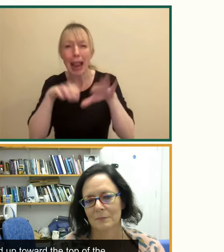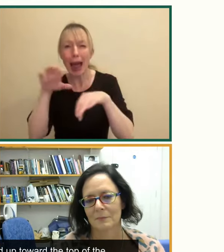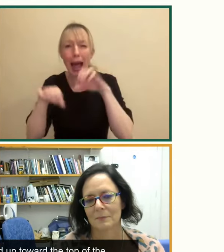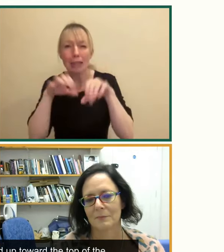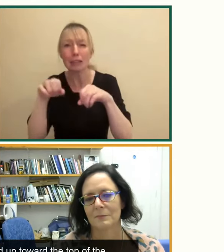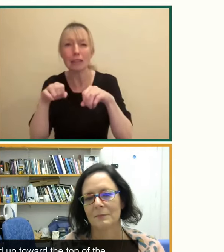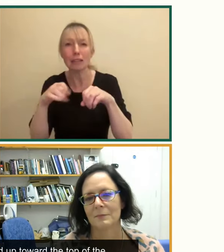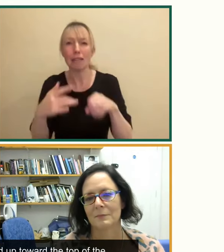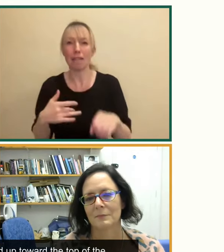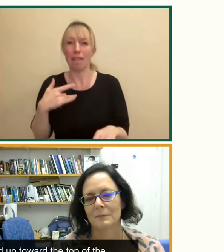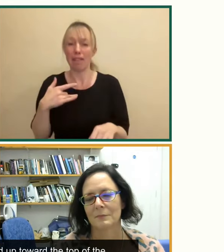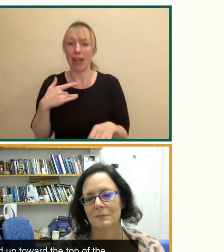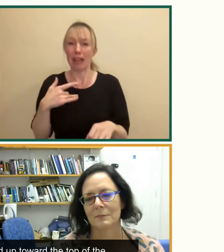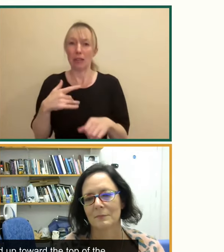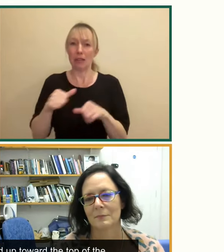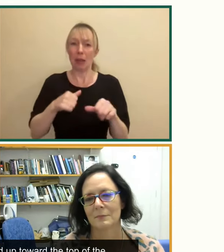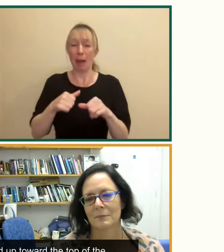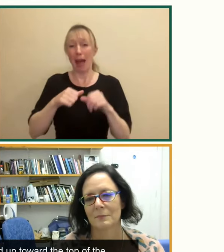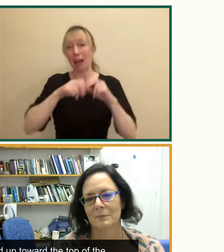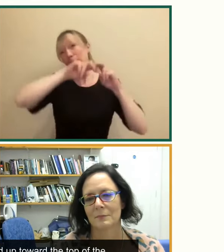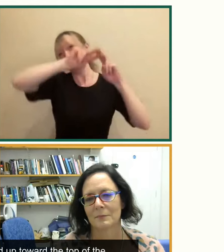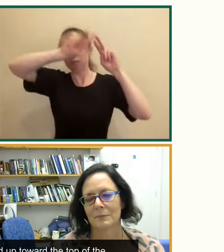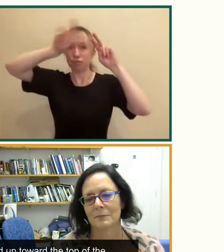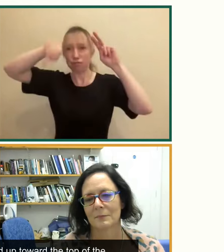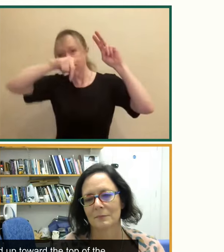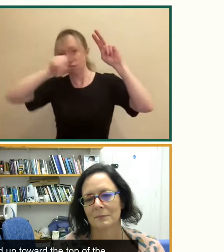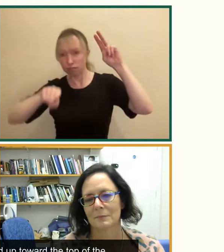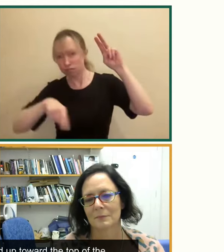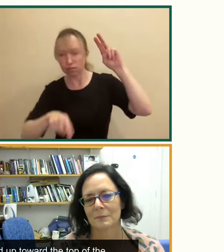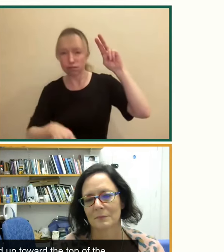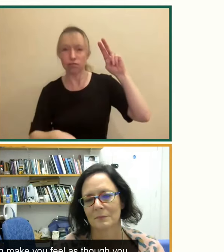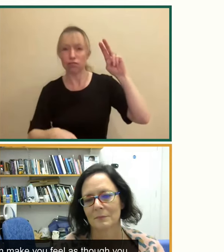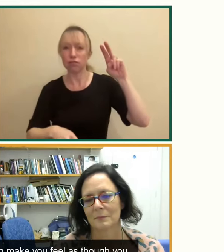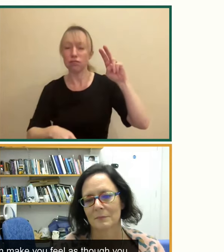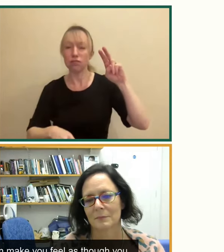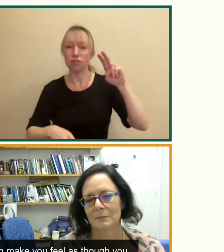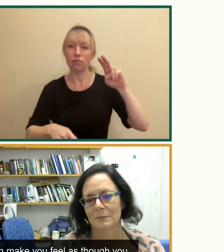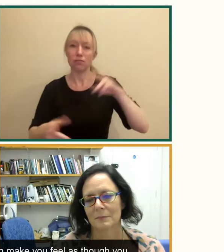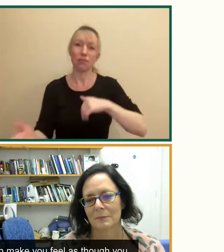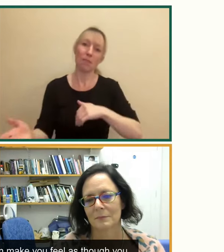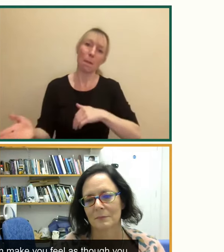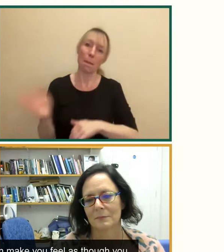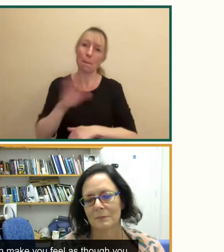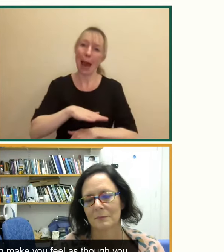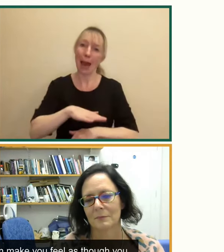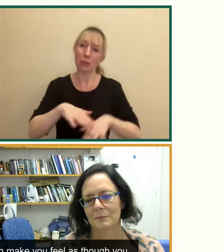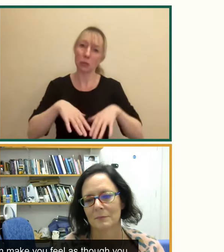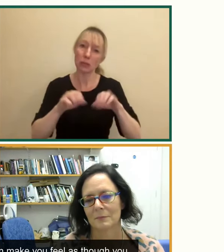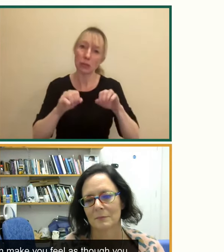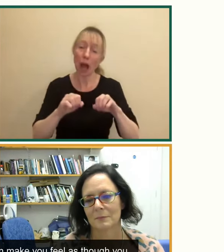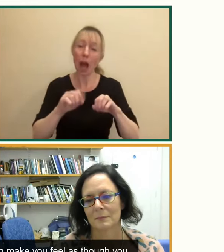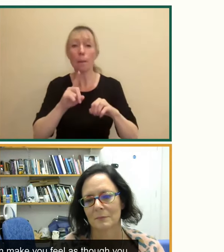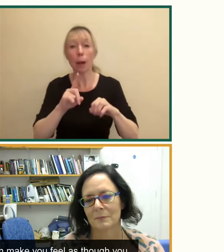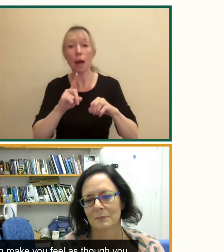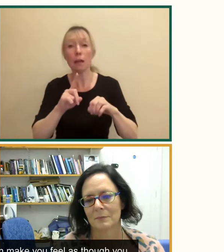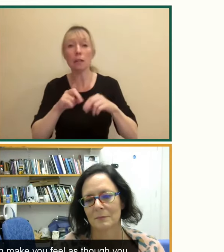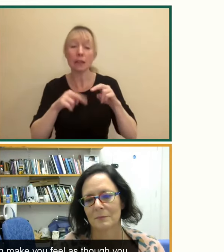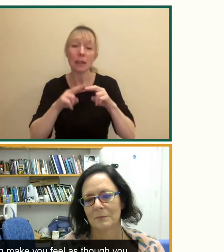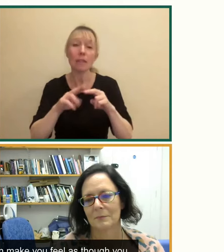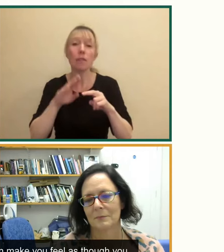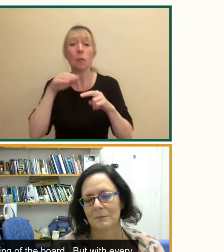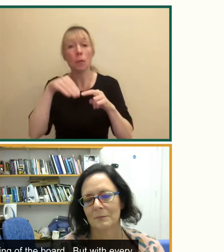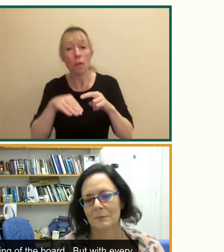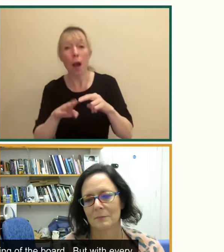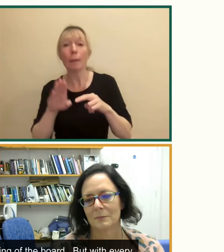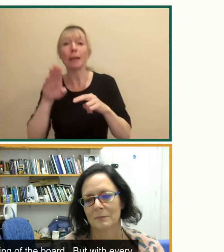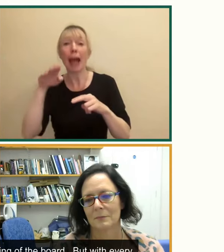can make me feel as if you're just slid all the way down the snakes back to the beginning of the board. But with every movement up and down the board, we learn